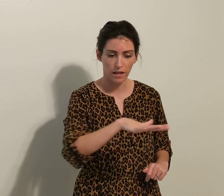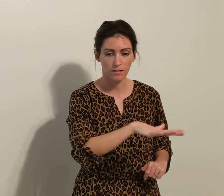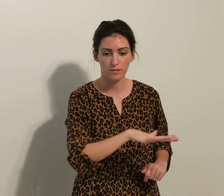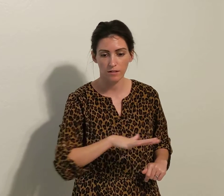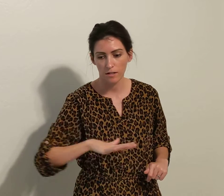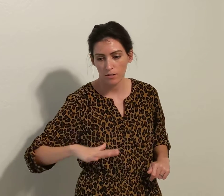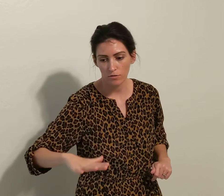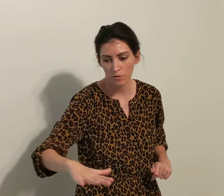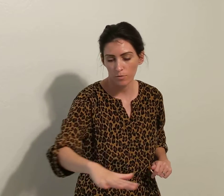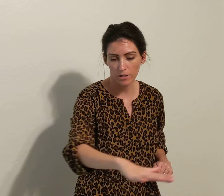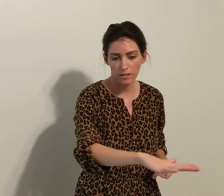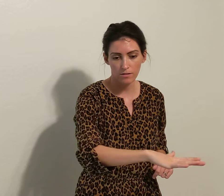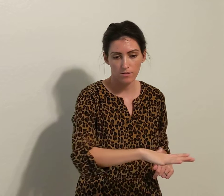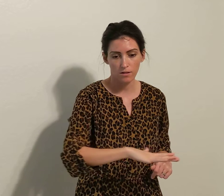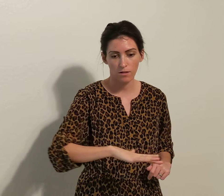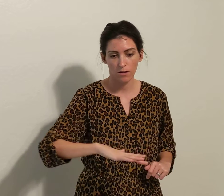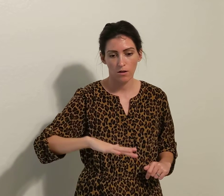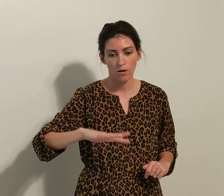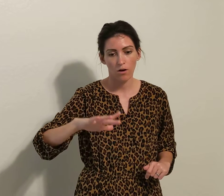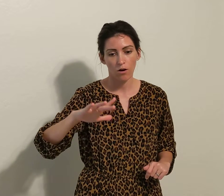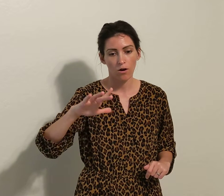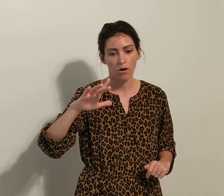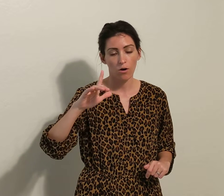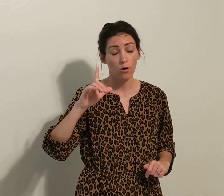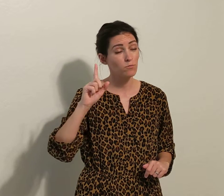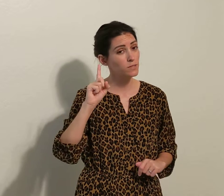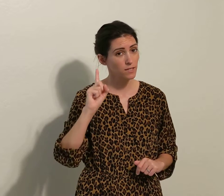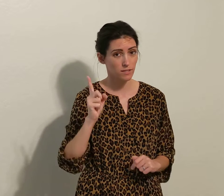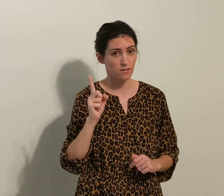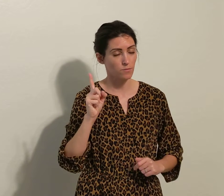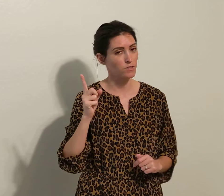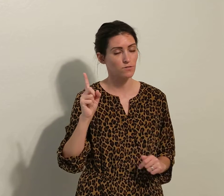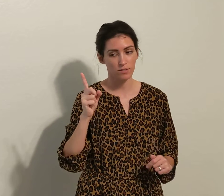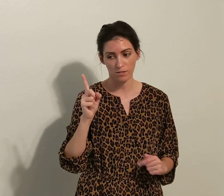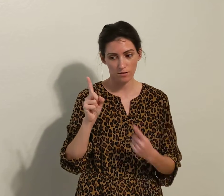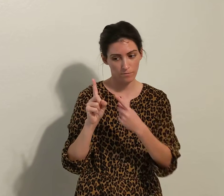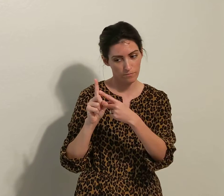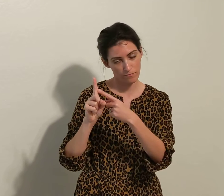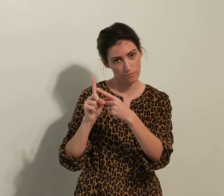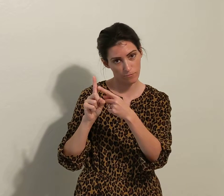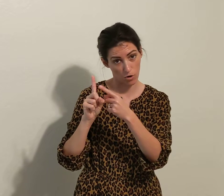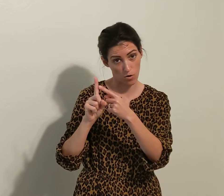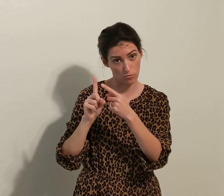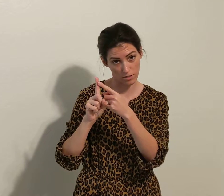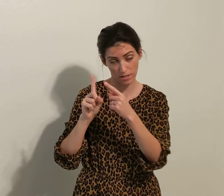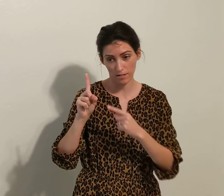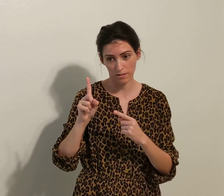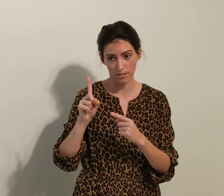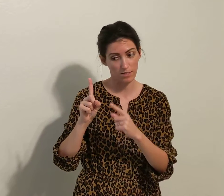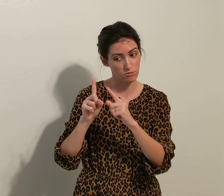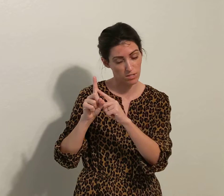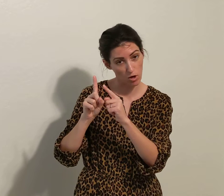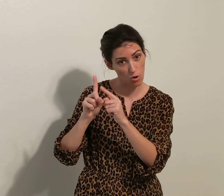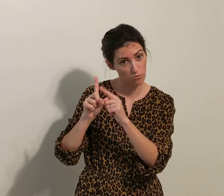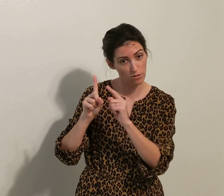hand to the place only he. I'm going to do this for only he because he was the only